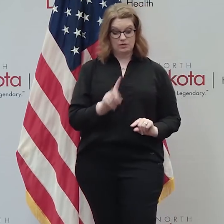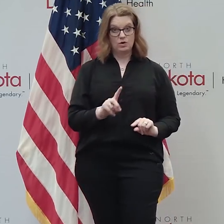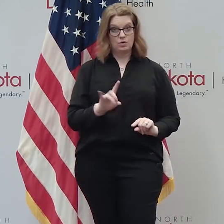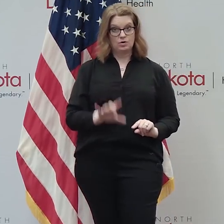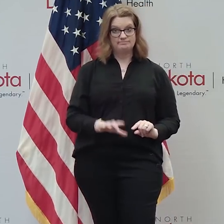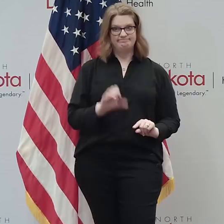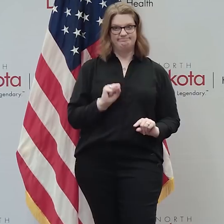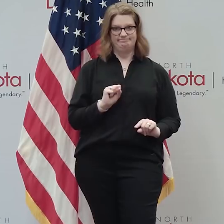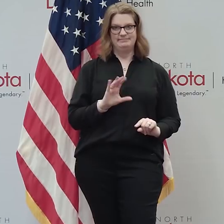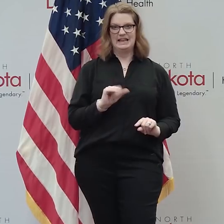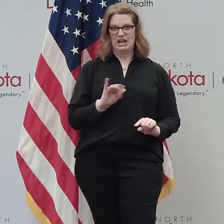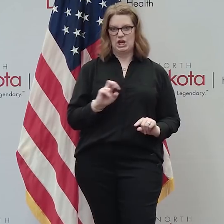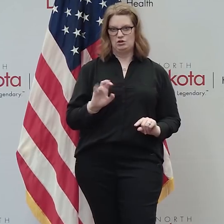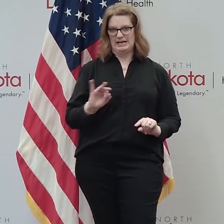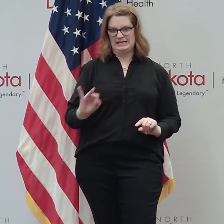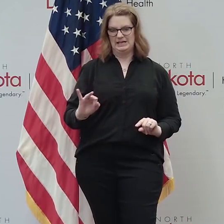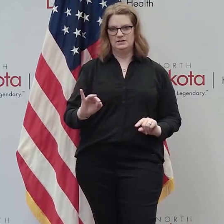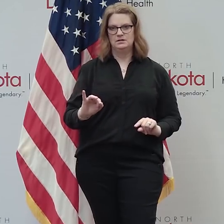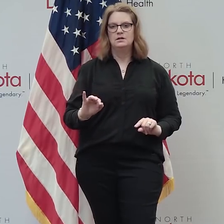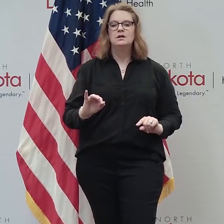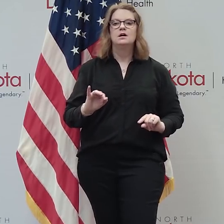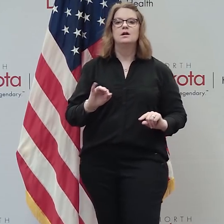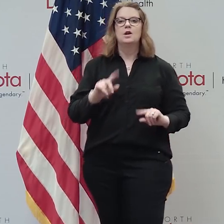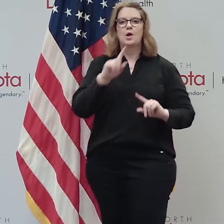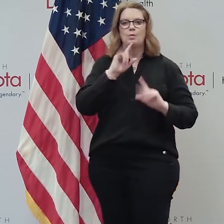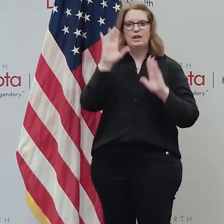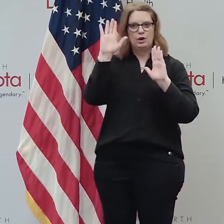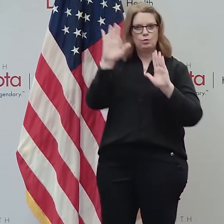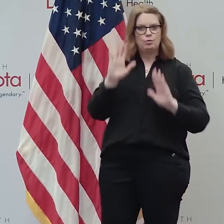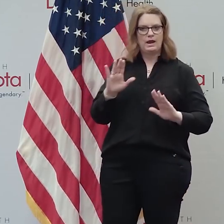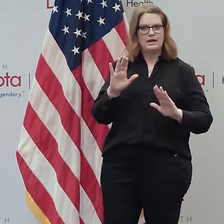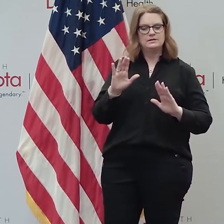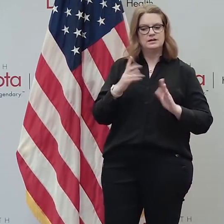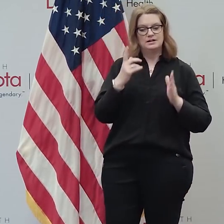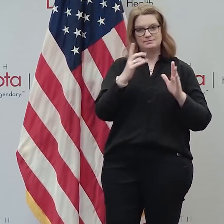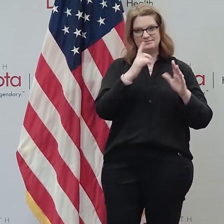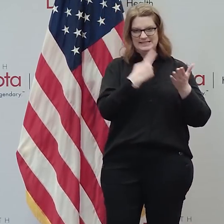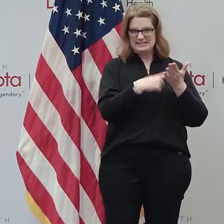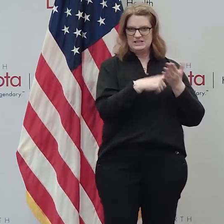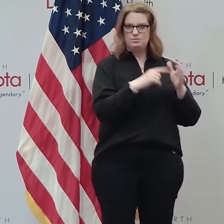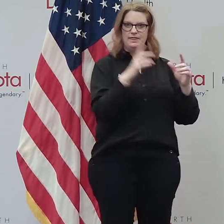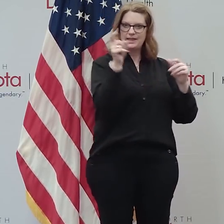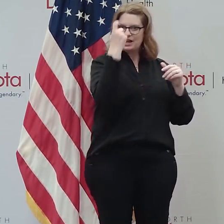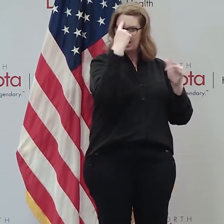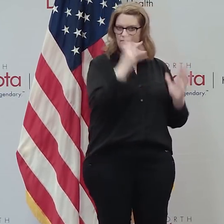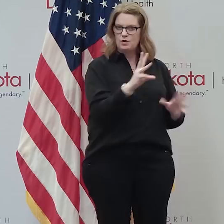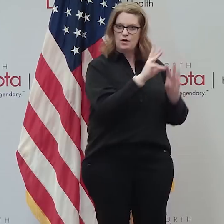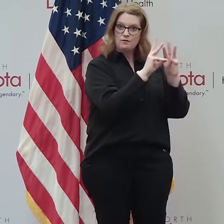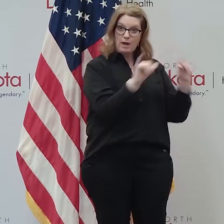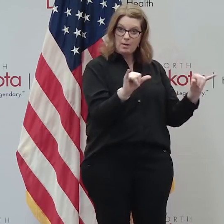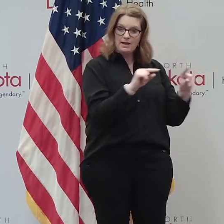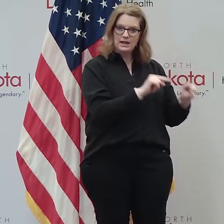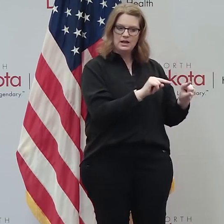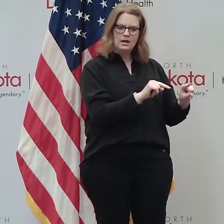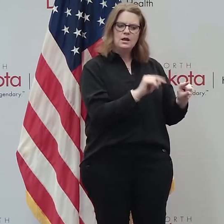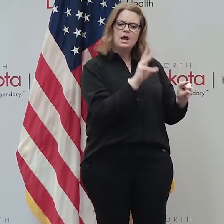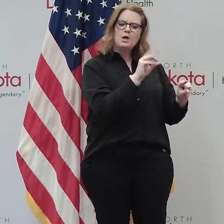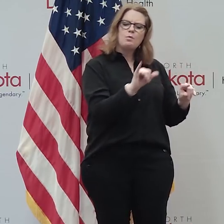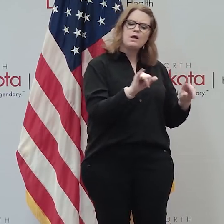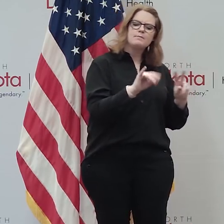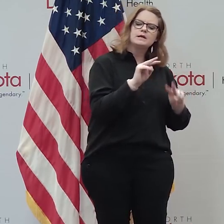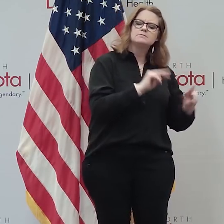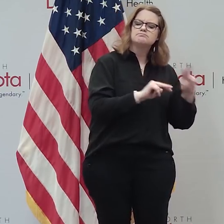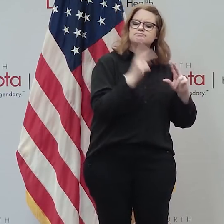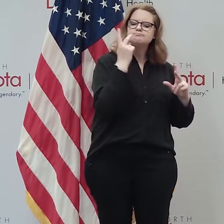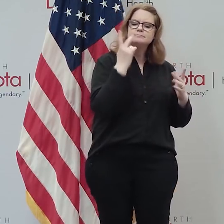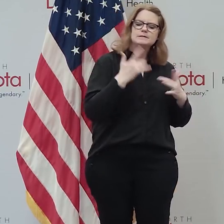the Care19. I had a great conversation with the governor of Wyoming last night, and Wyoming is taking a look at it. It would